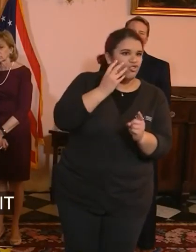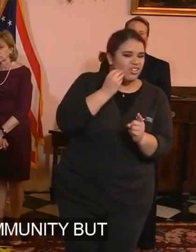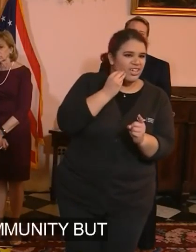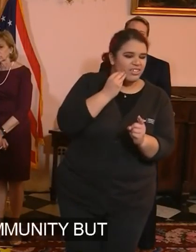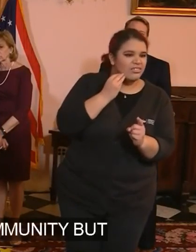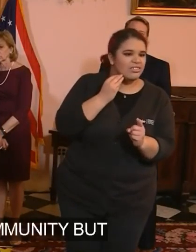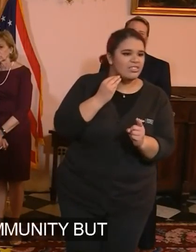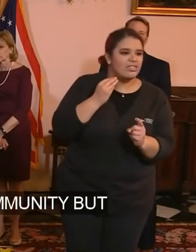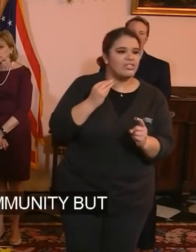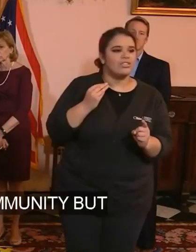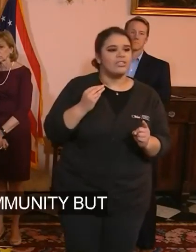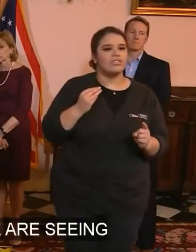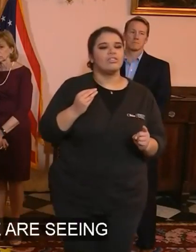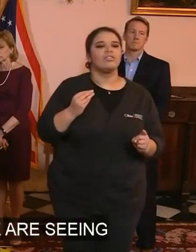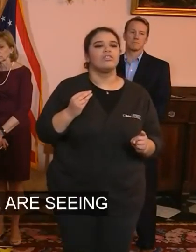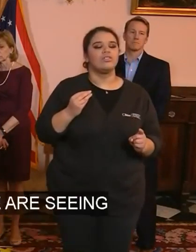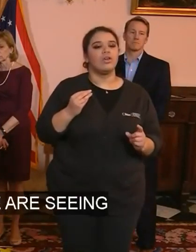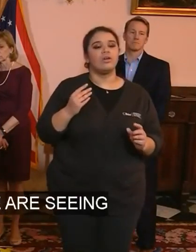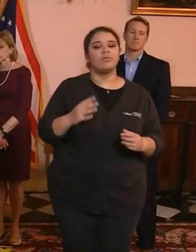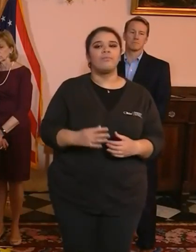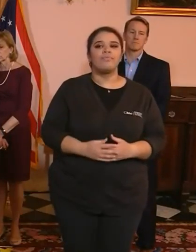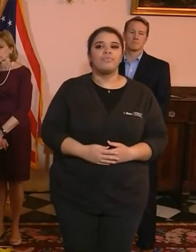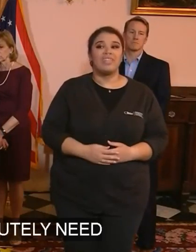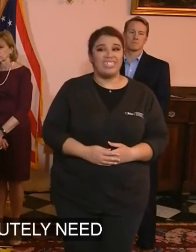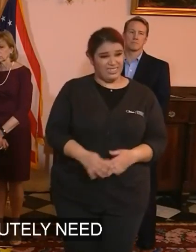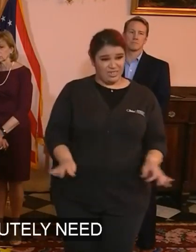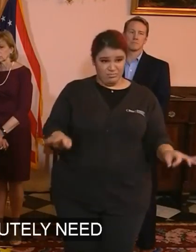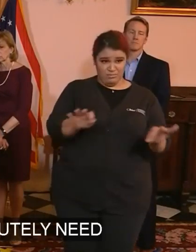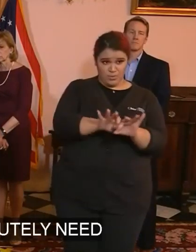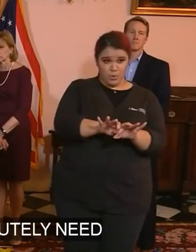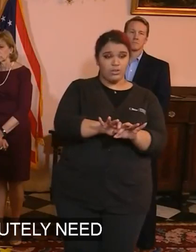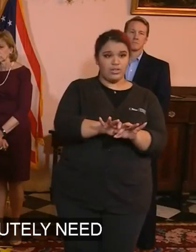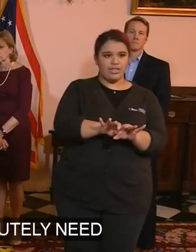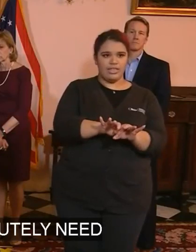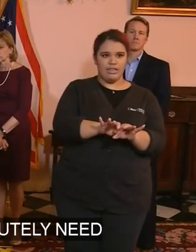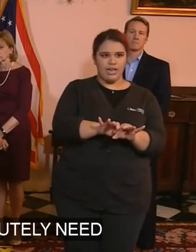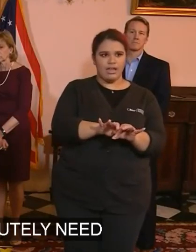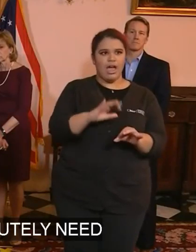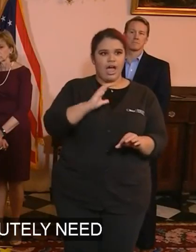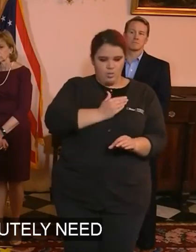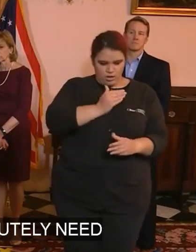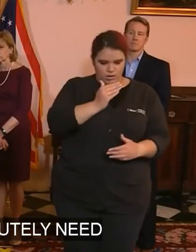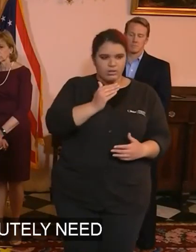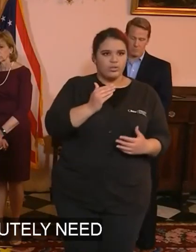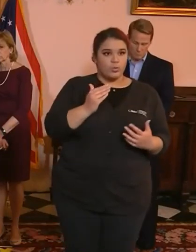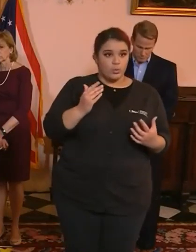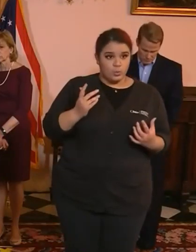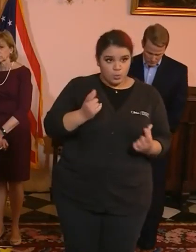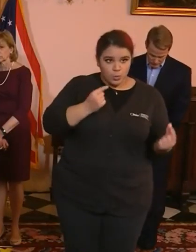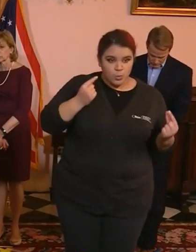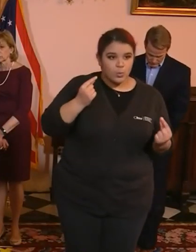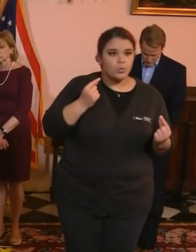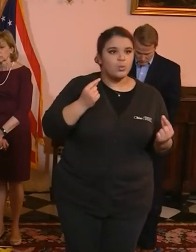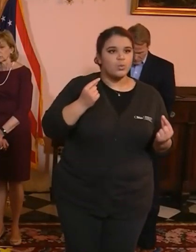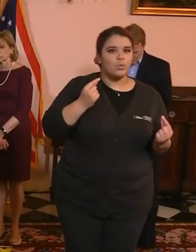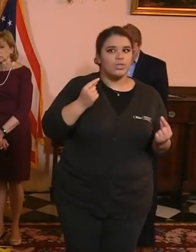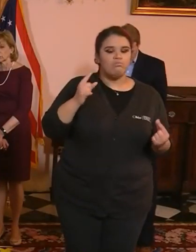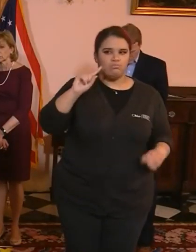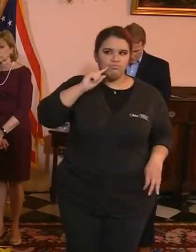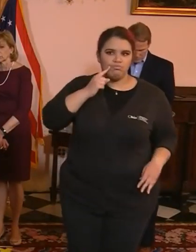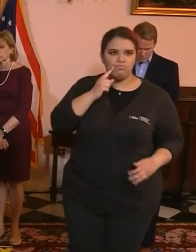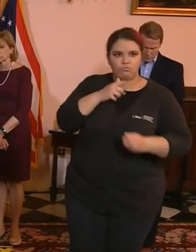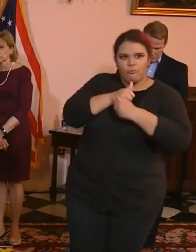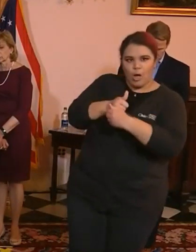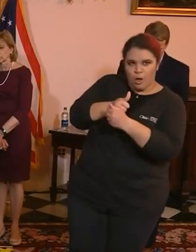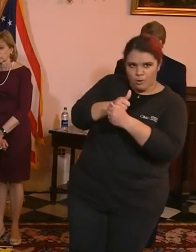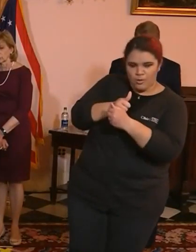need to take this seriously and work on it together. And every day matters, and everything